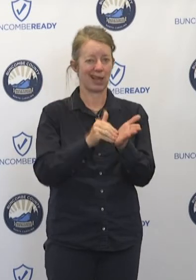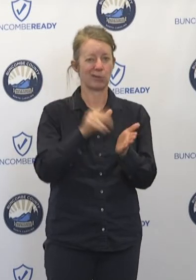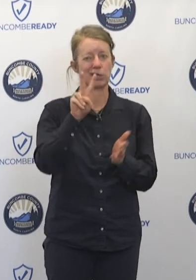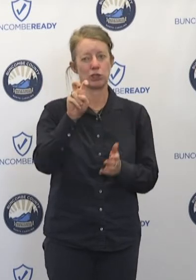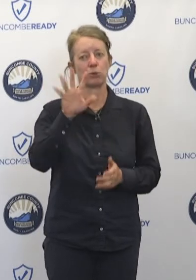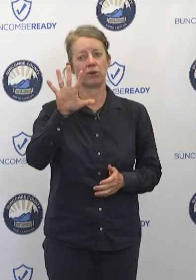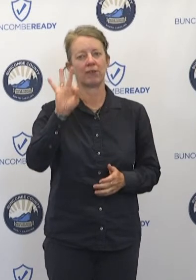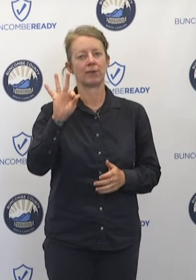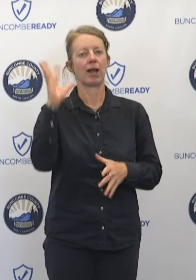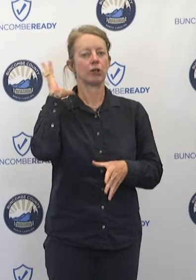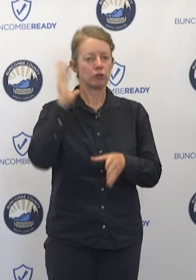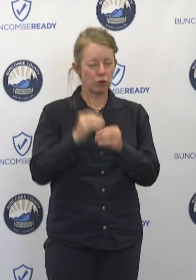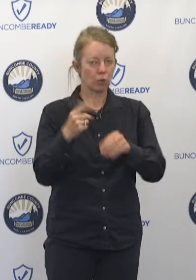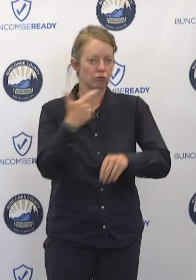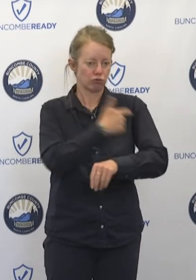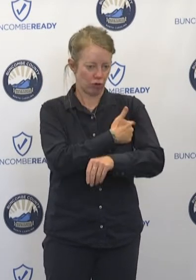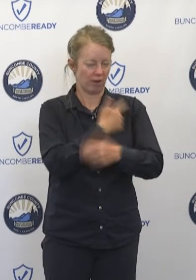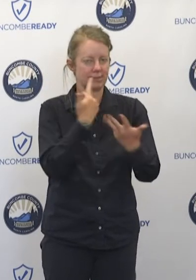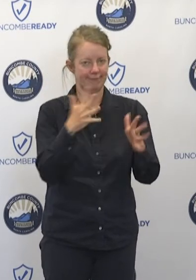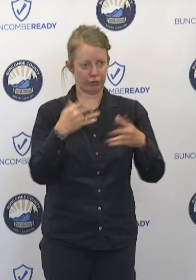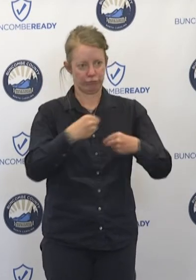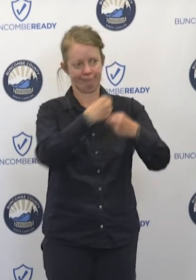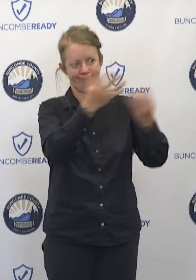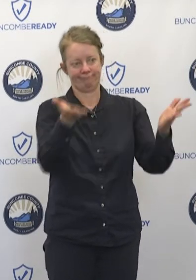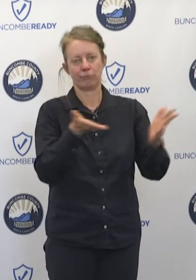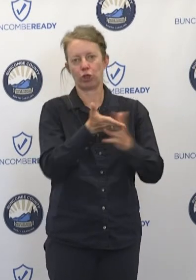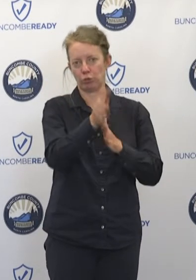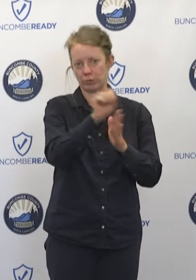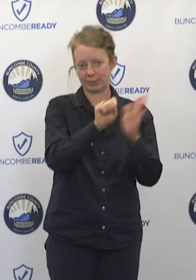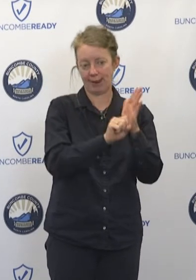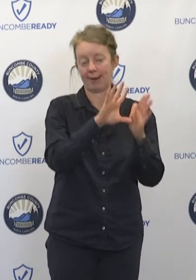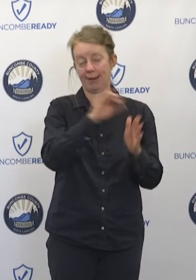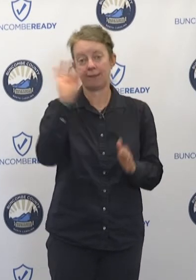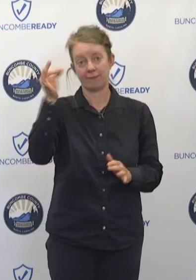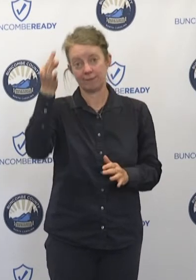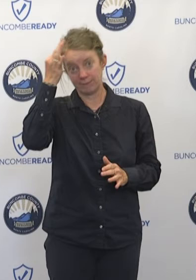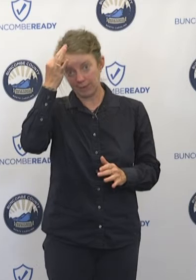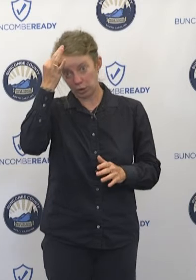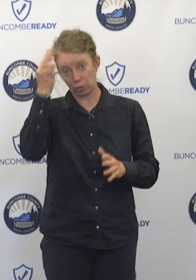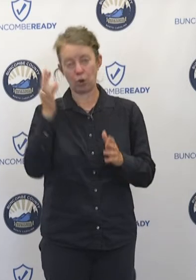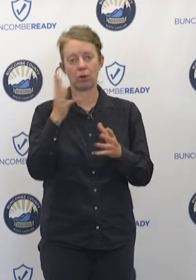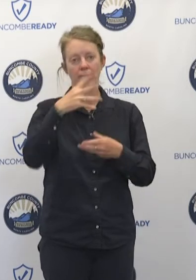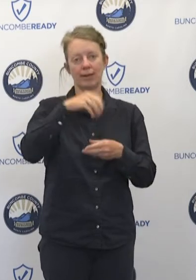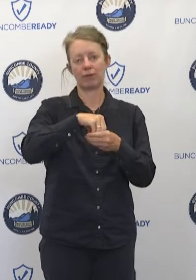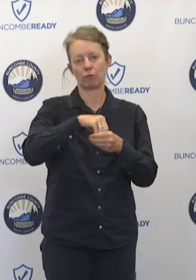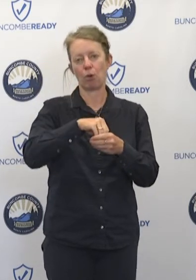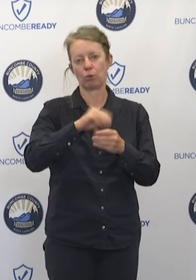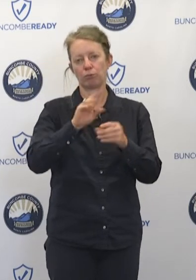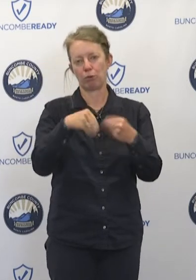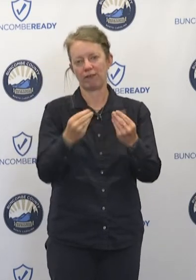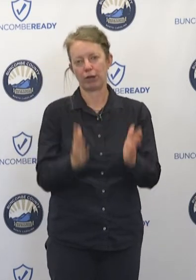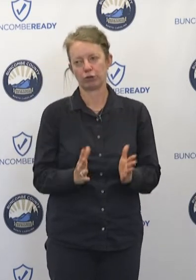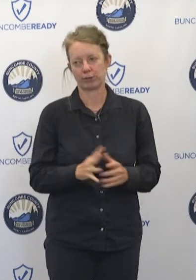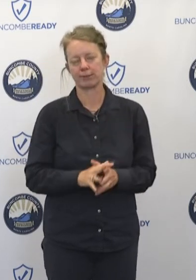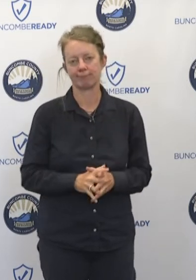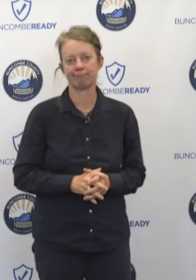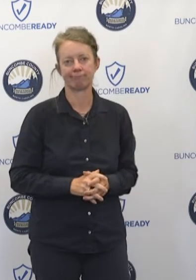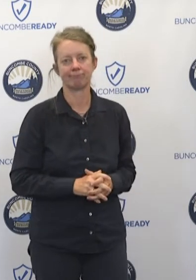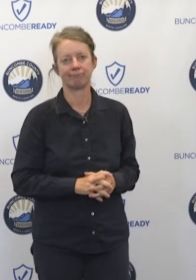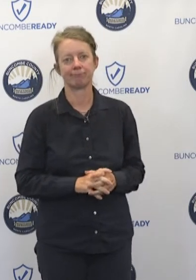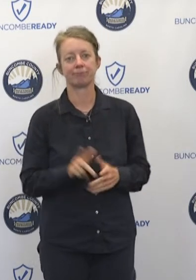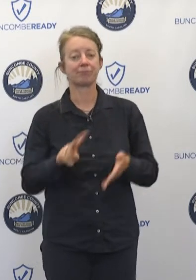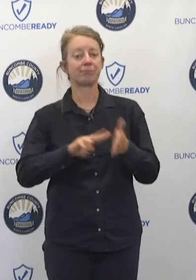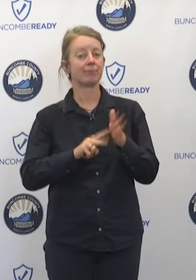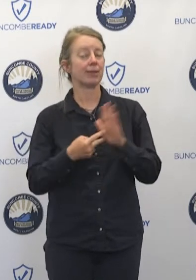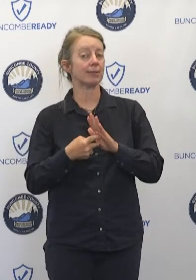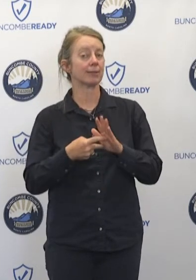136,259 total doses of vaccine have been administered through state and federal enrolled providers. This means